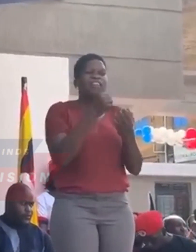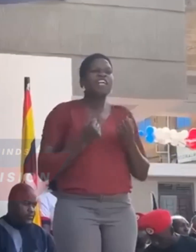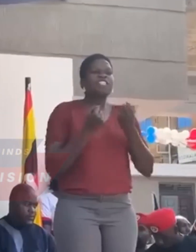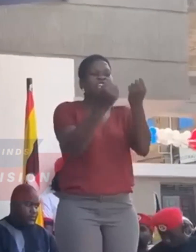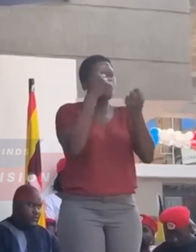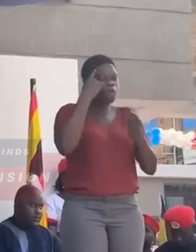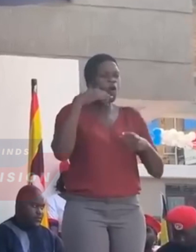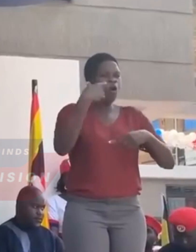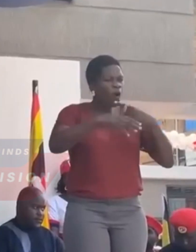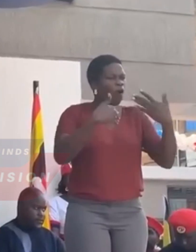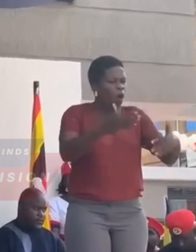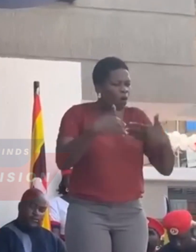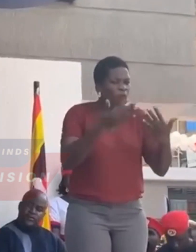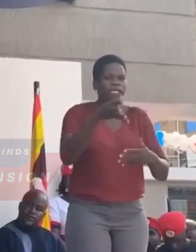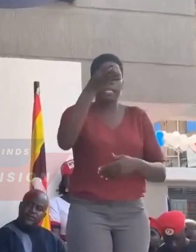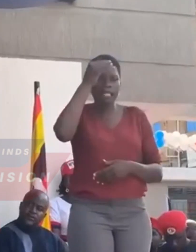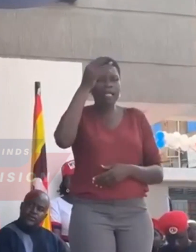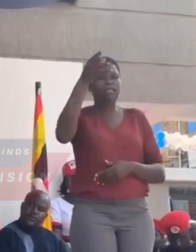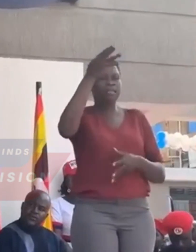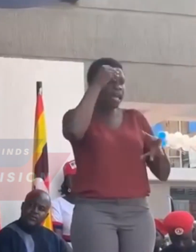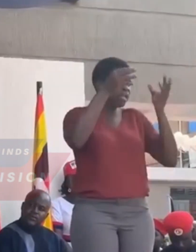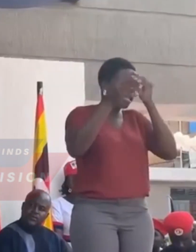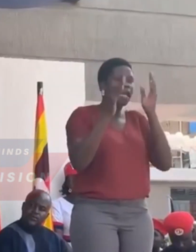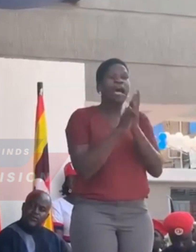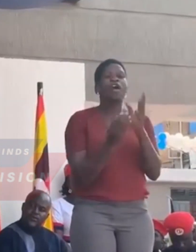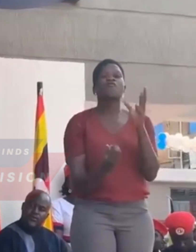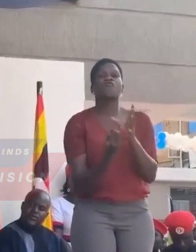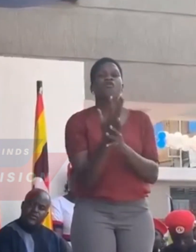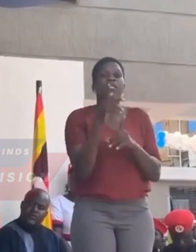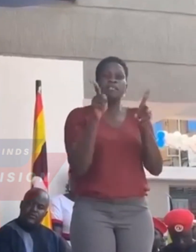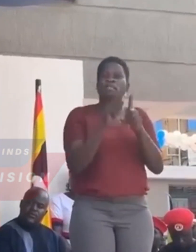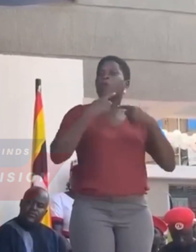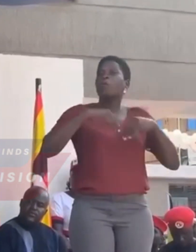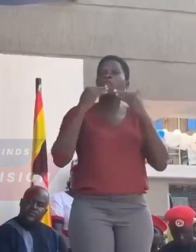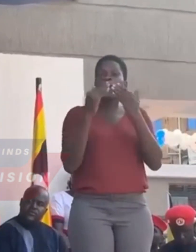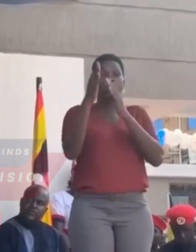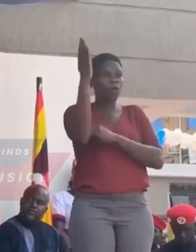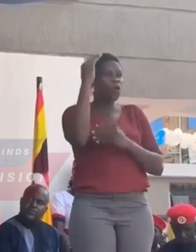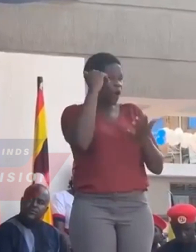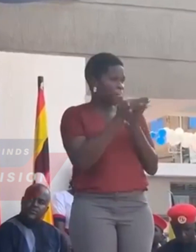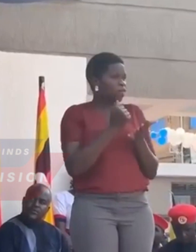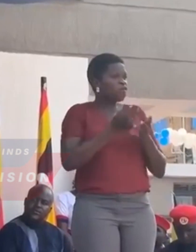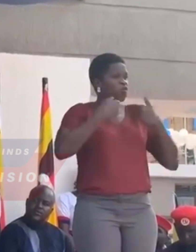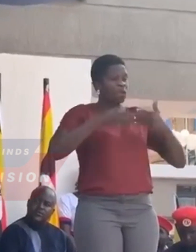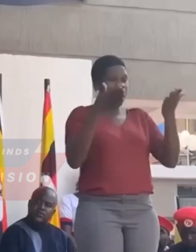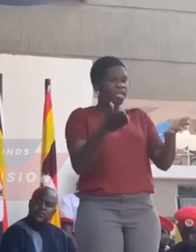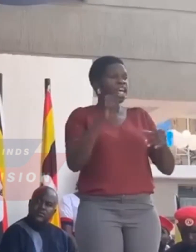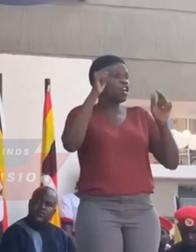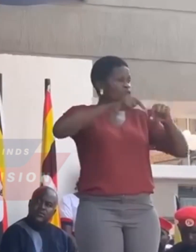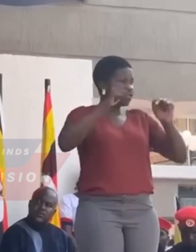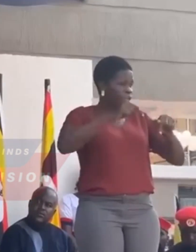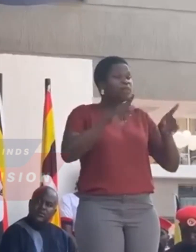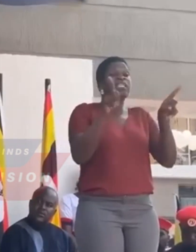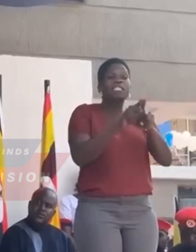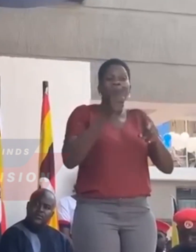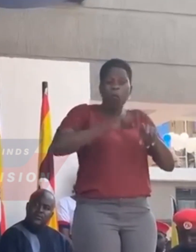constant lessons, a journey of constant growth, and we thank God that we are here today. So as we open this place,